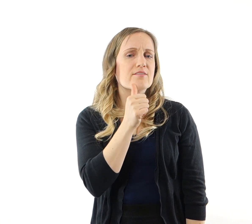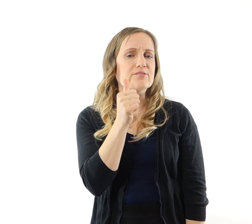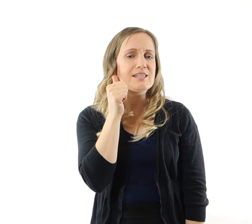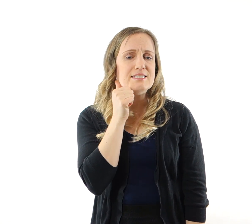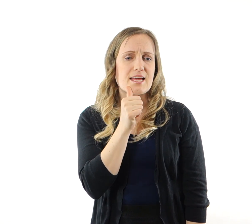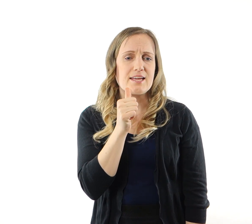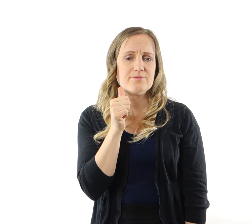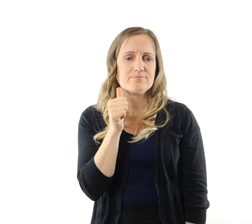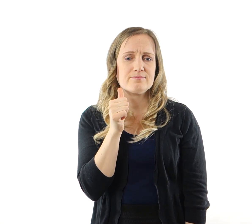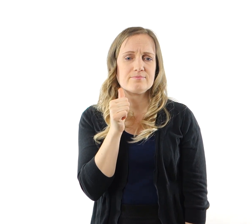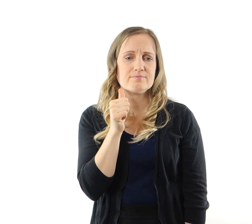Every day,